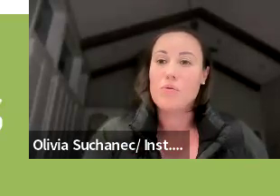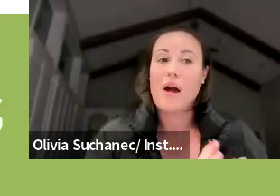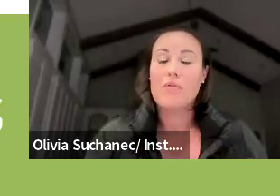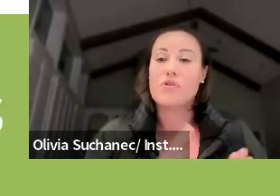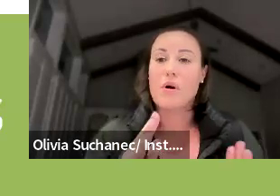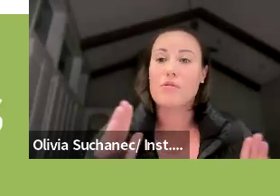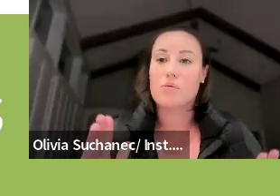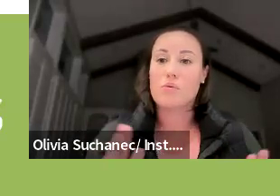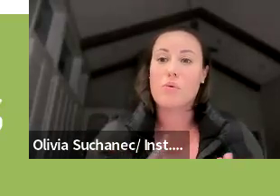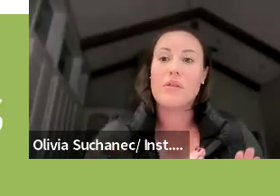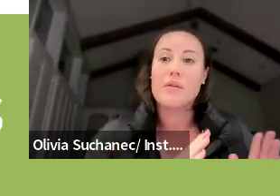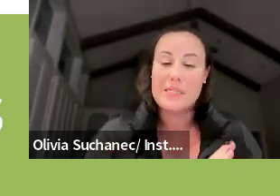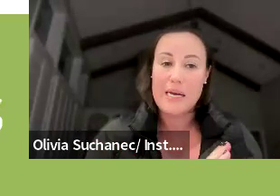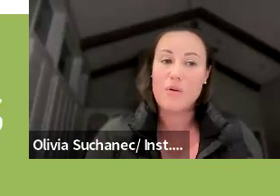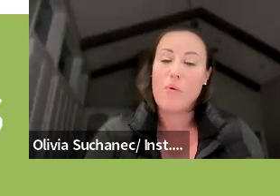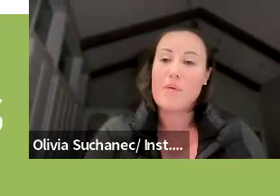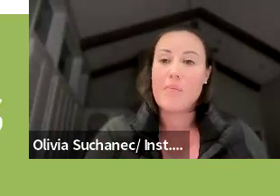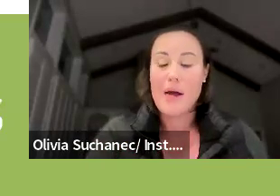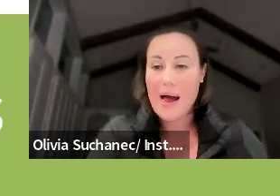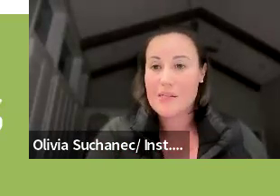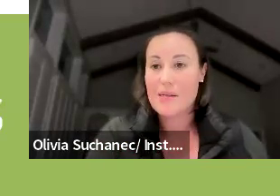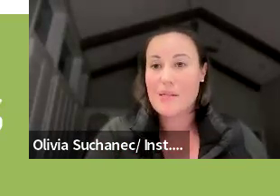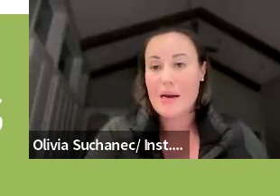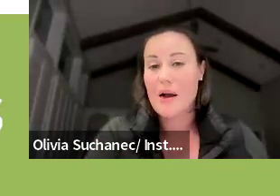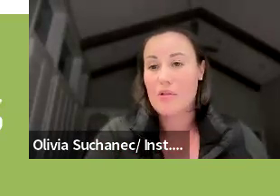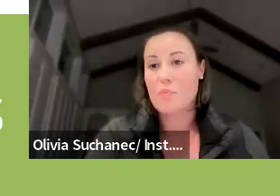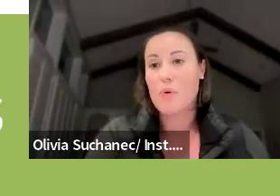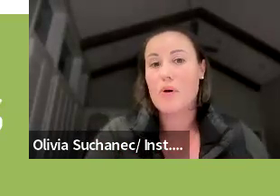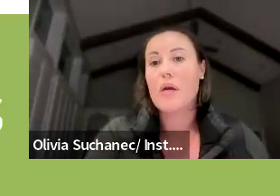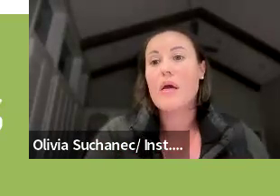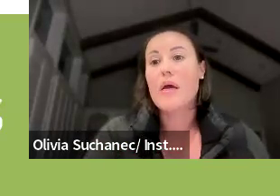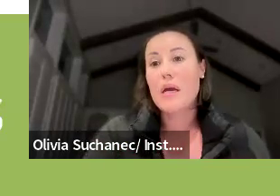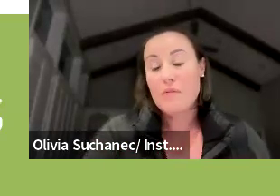case you travel to other schools within the state. You want to be able to access that